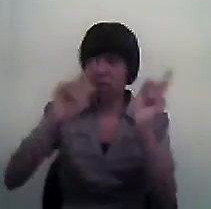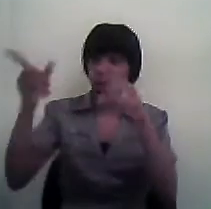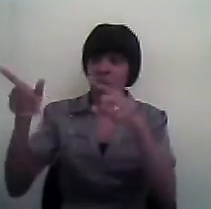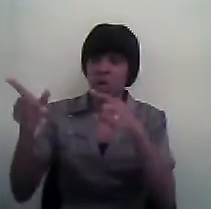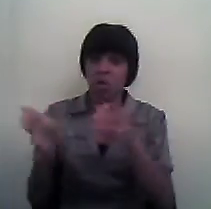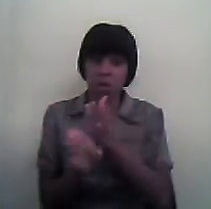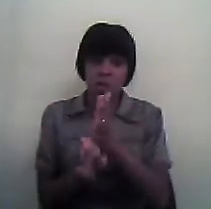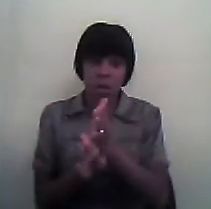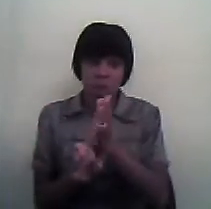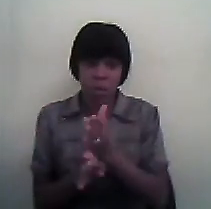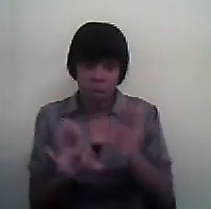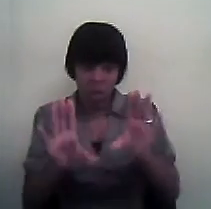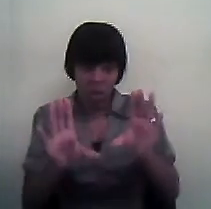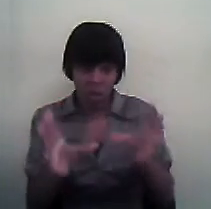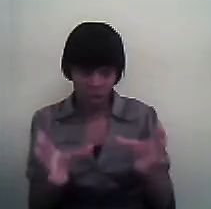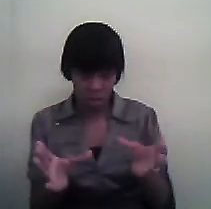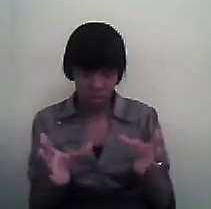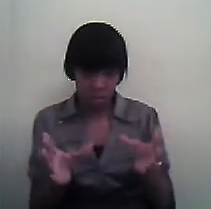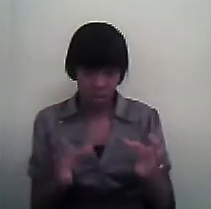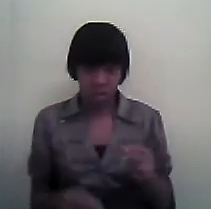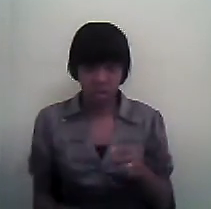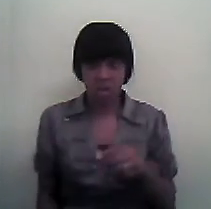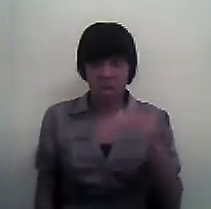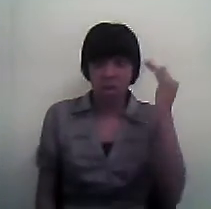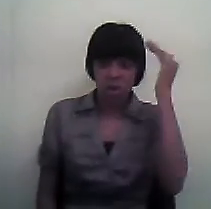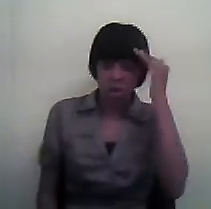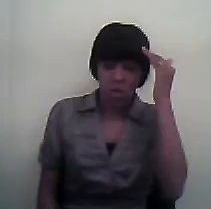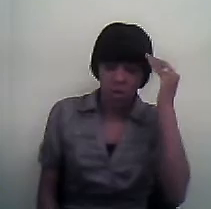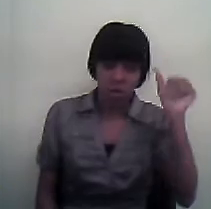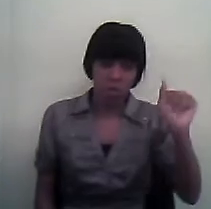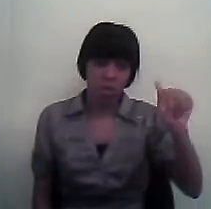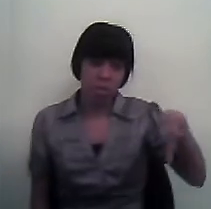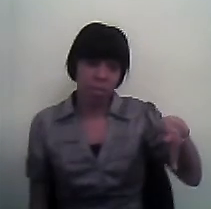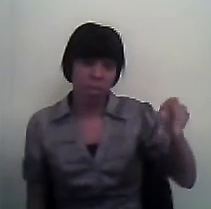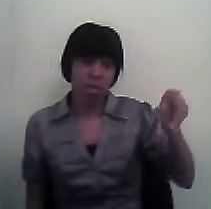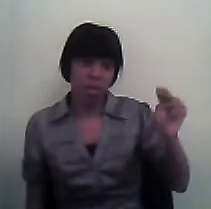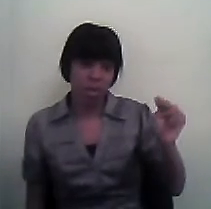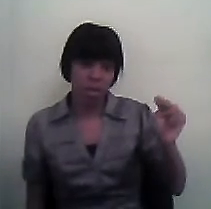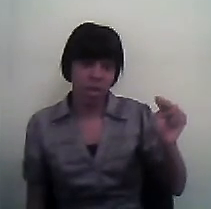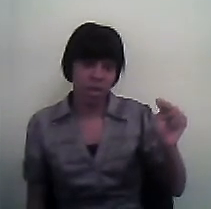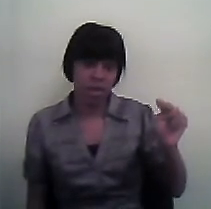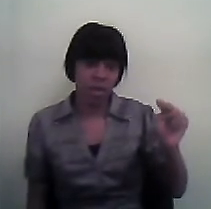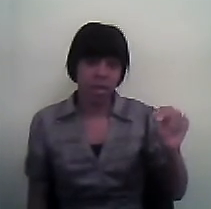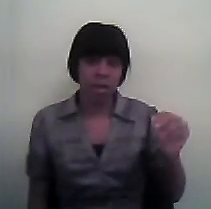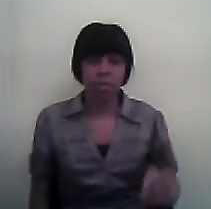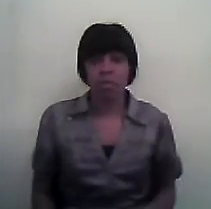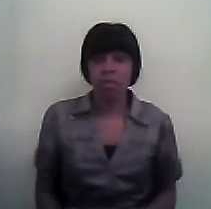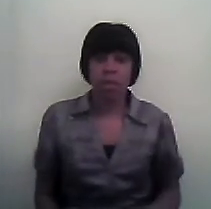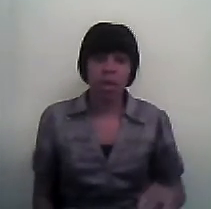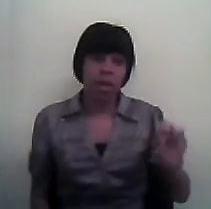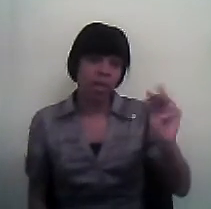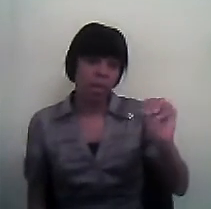style from biology, they knew APA style, they knew how to arrange papers in the content areas. And I think it was a really beneficial course